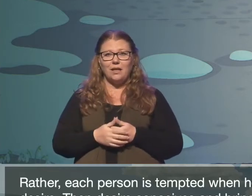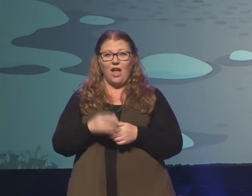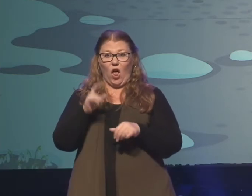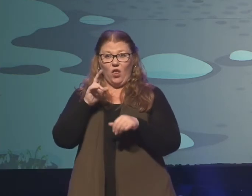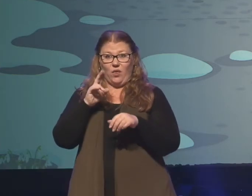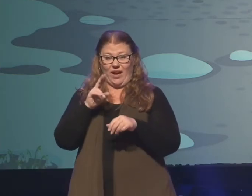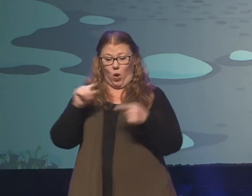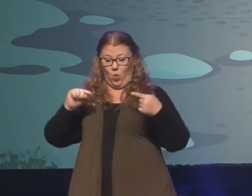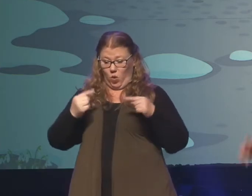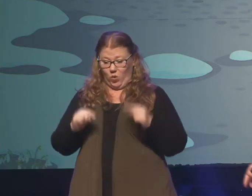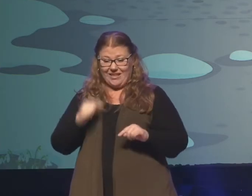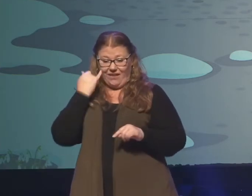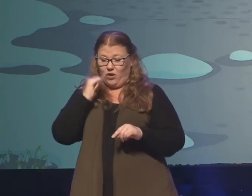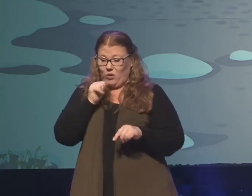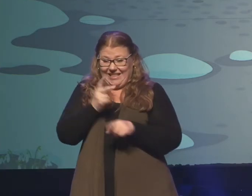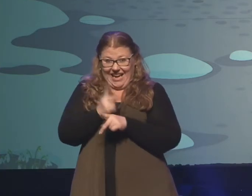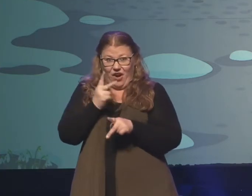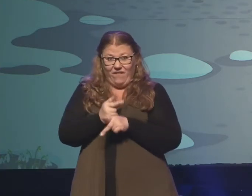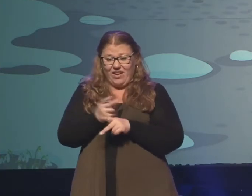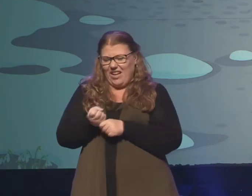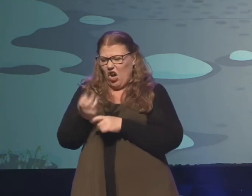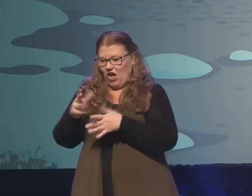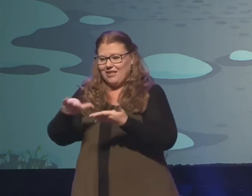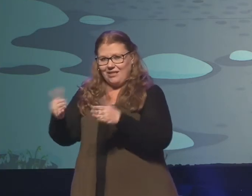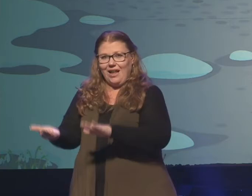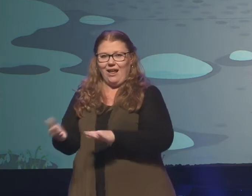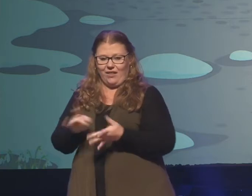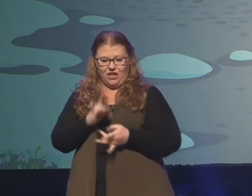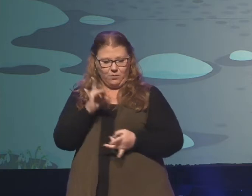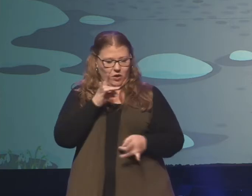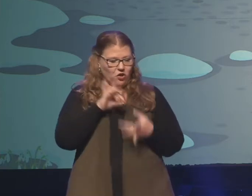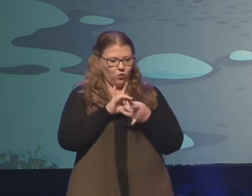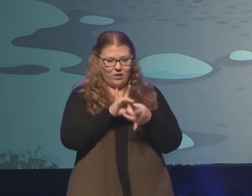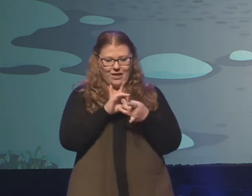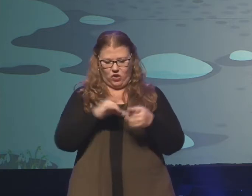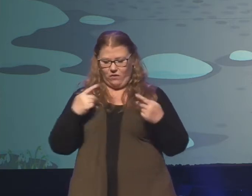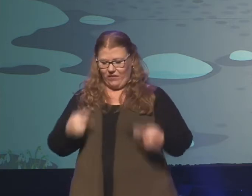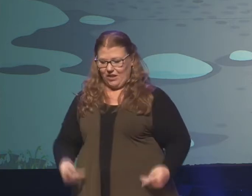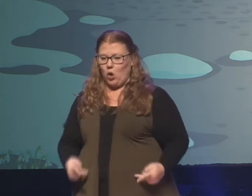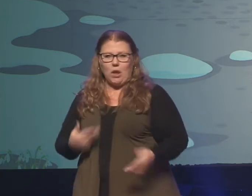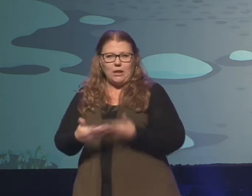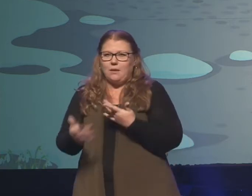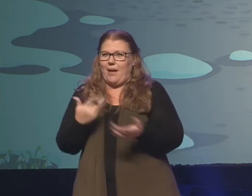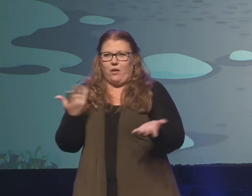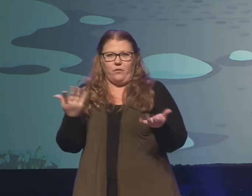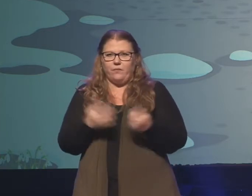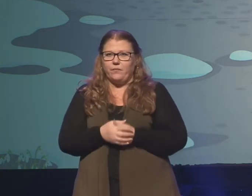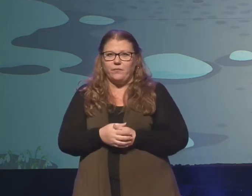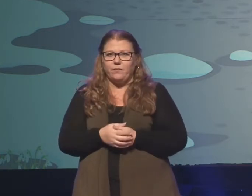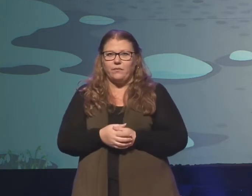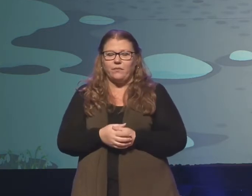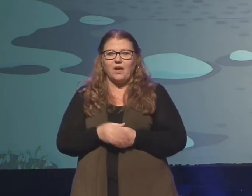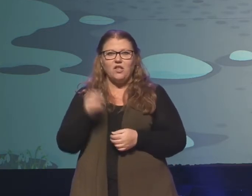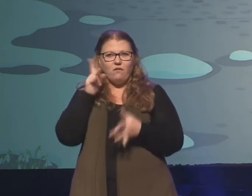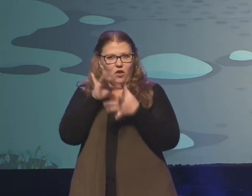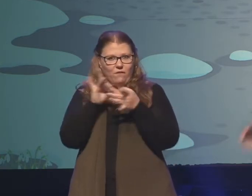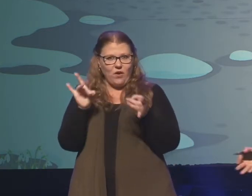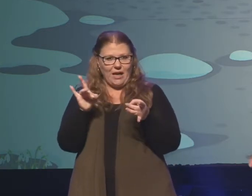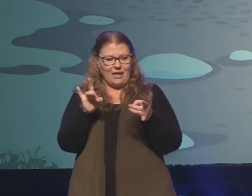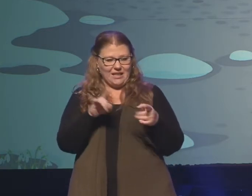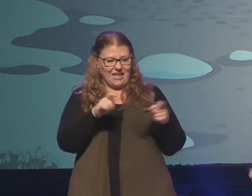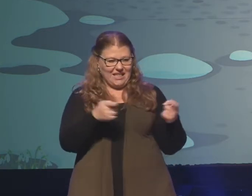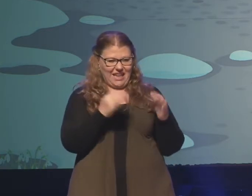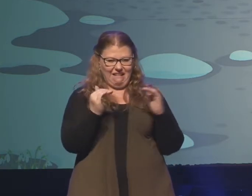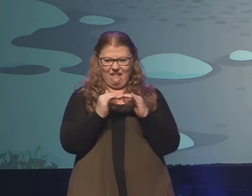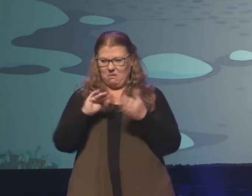wounds lead to death. Spiritual, relational, physical, it doesn't matter. So you've heard the phrase, where there's sin, there's